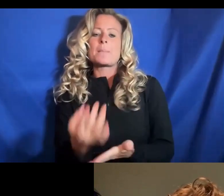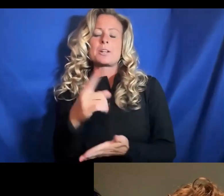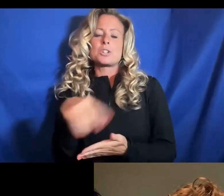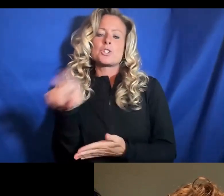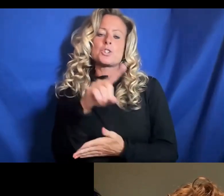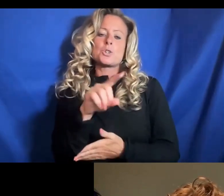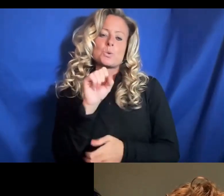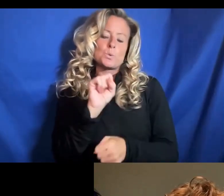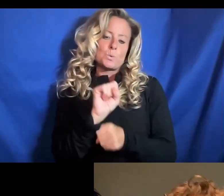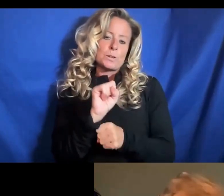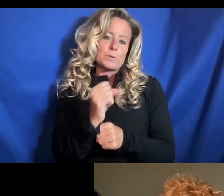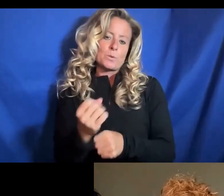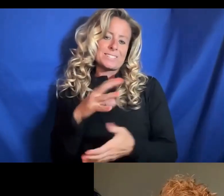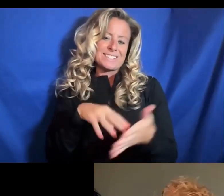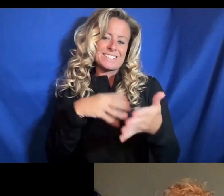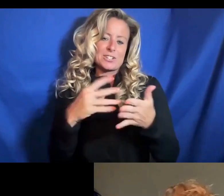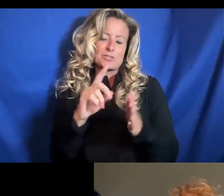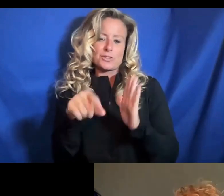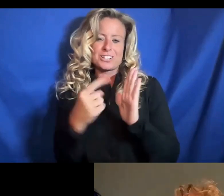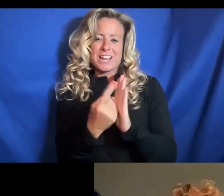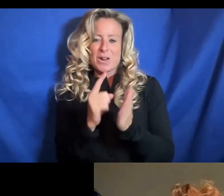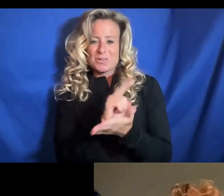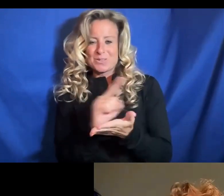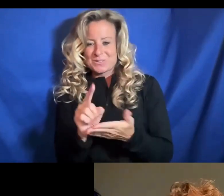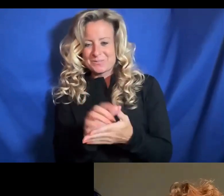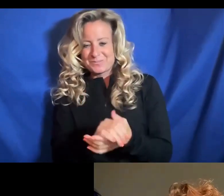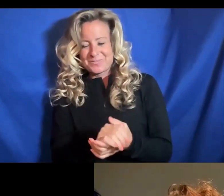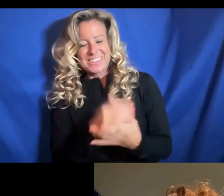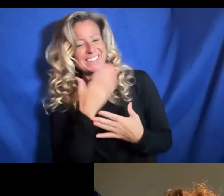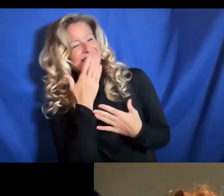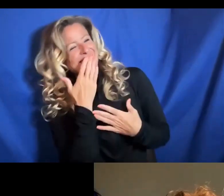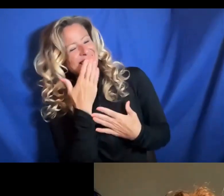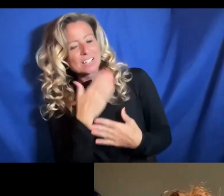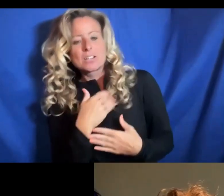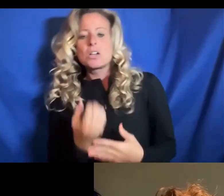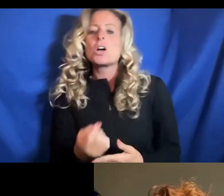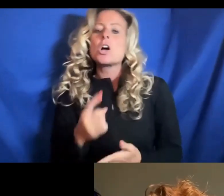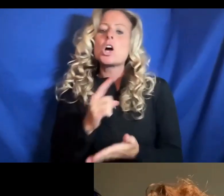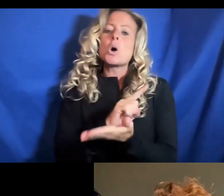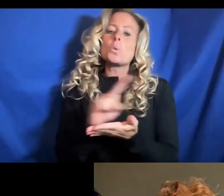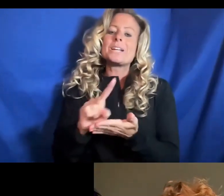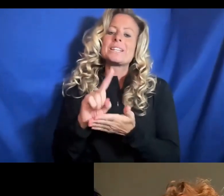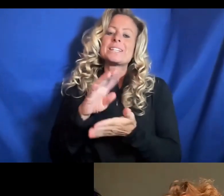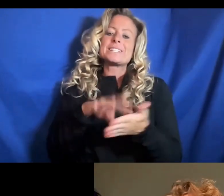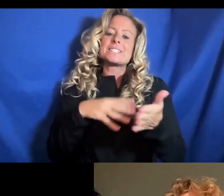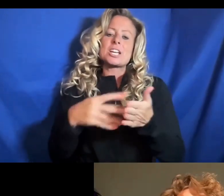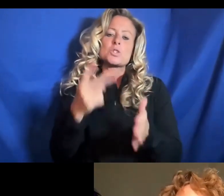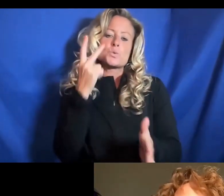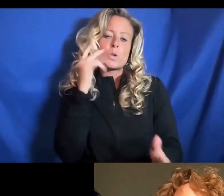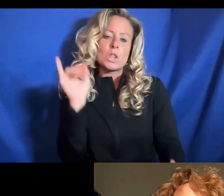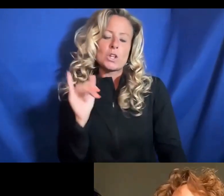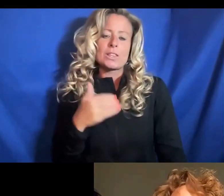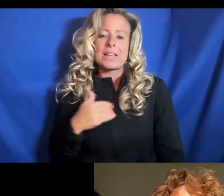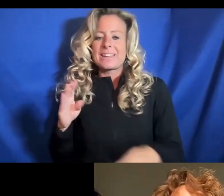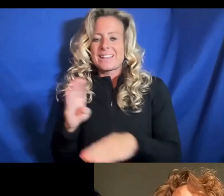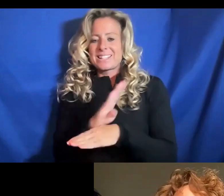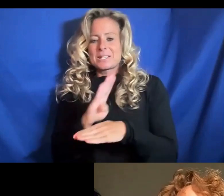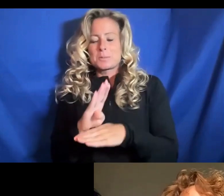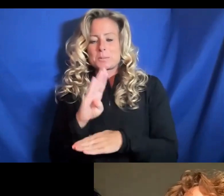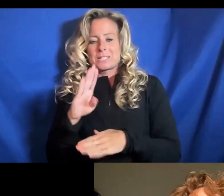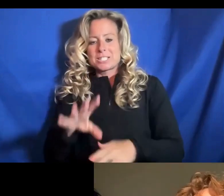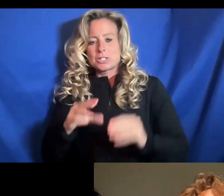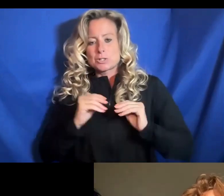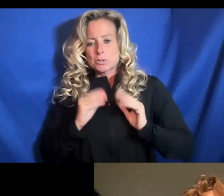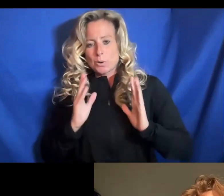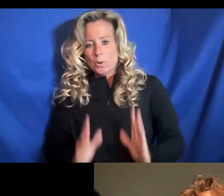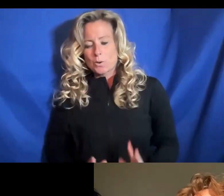in? What's the schedule? Like one of your employees, what's a weekly schedule look like? So as a business owner, I have